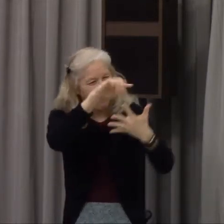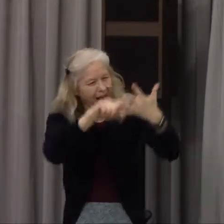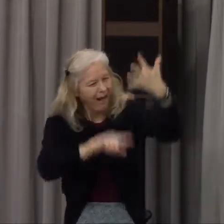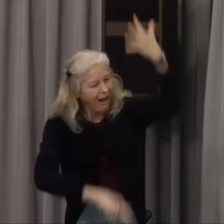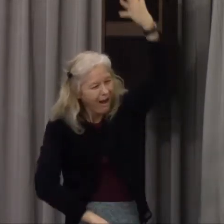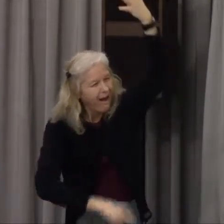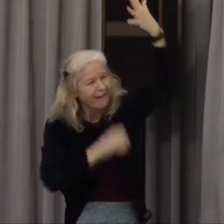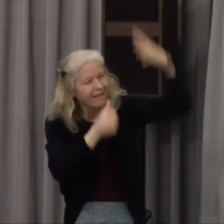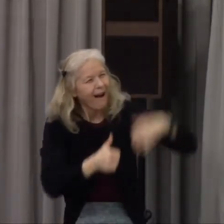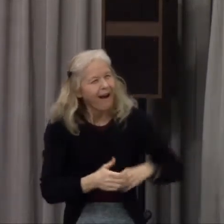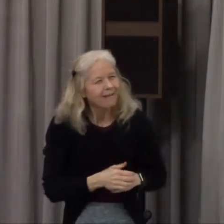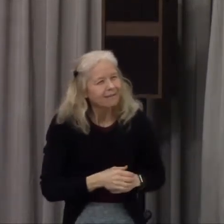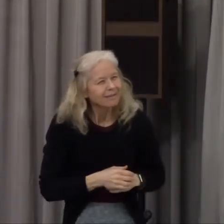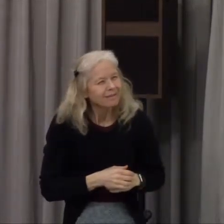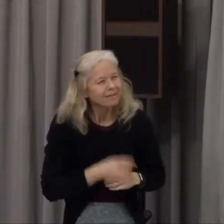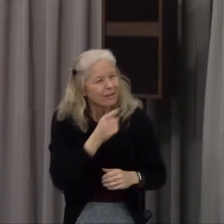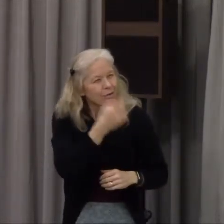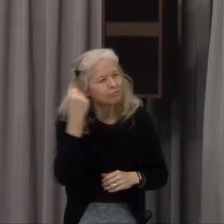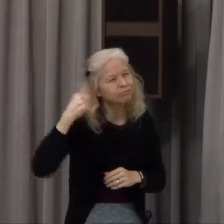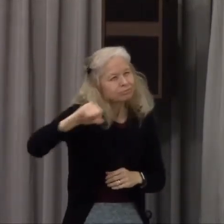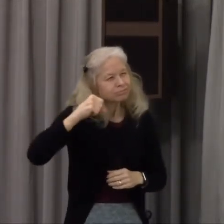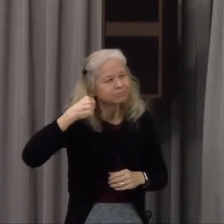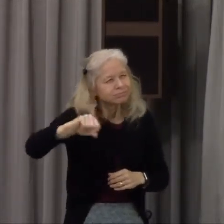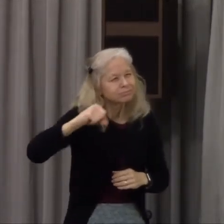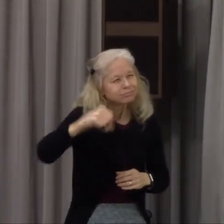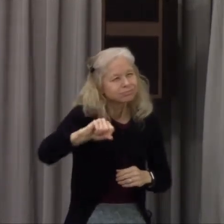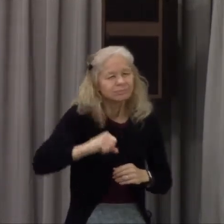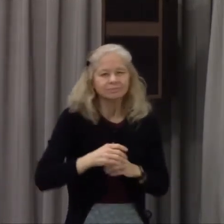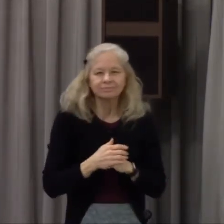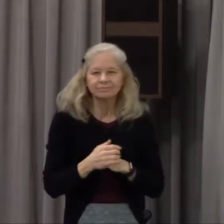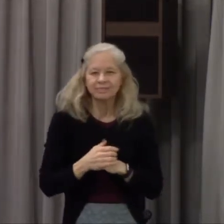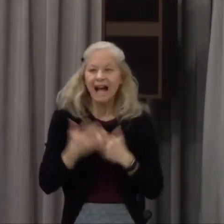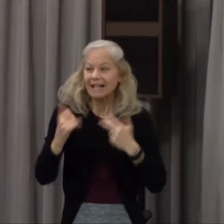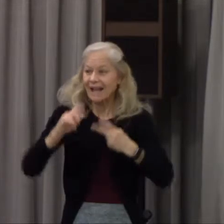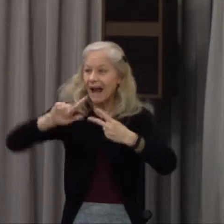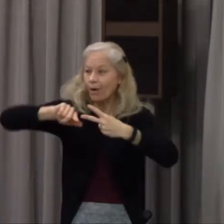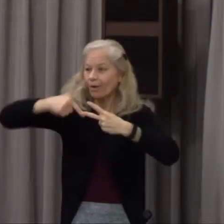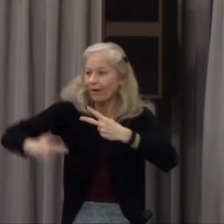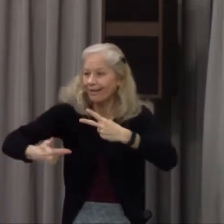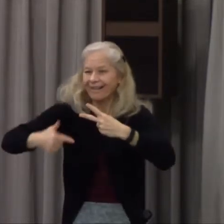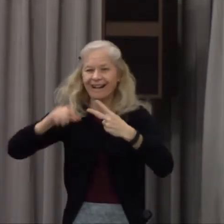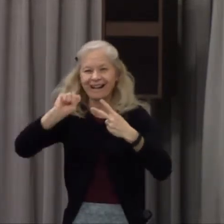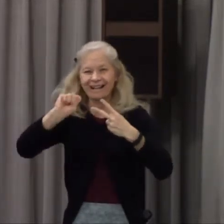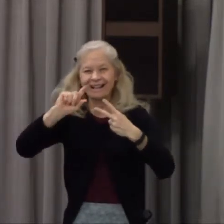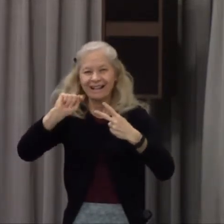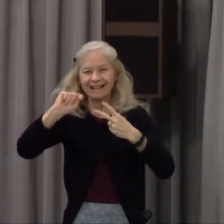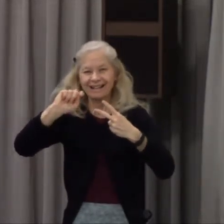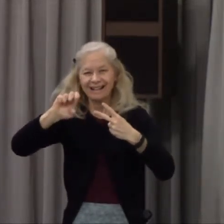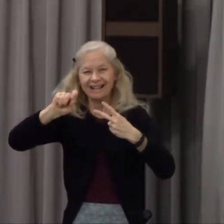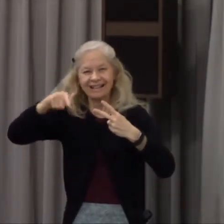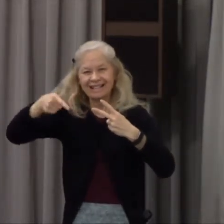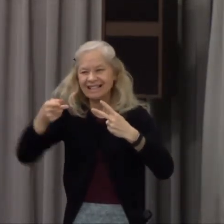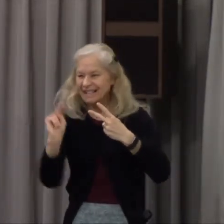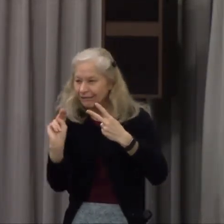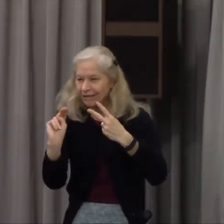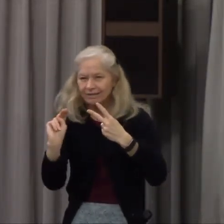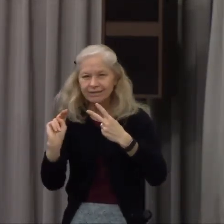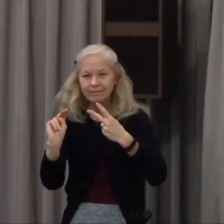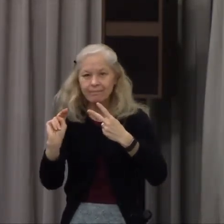Isn't God merciful? They just murdered the Messiah for preaching a sermon like that. And by the way, now